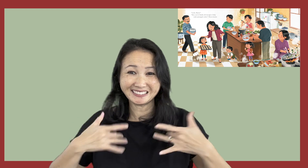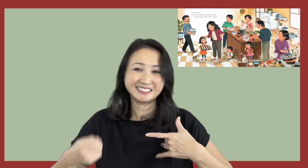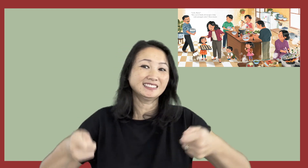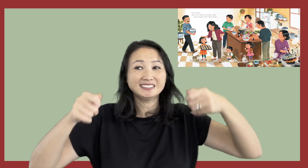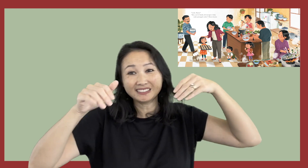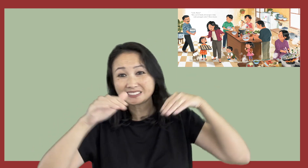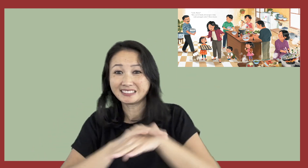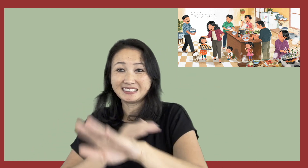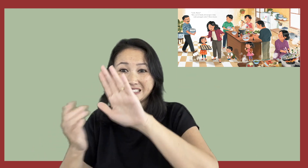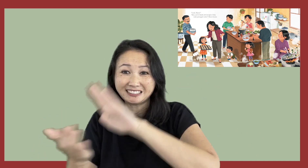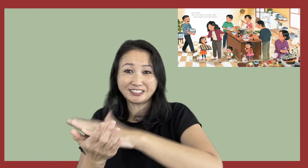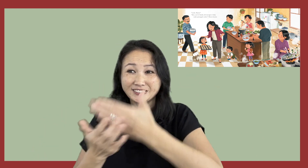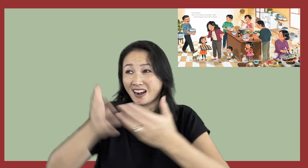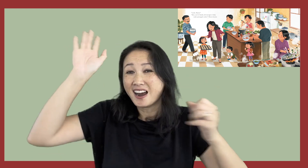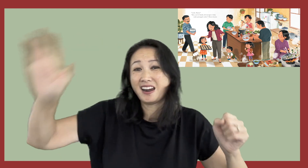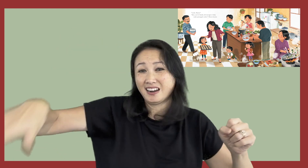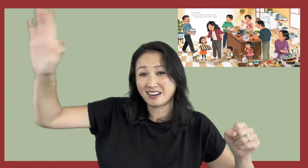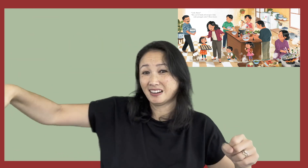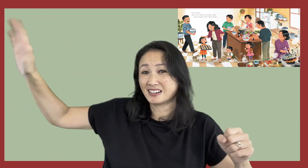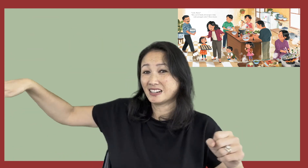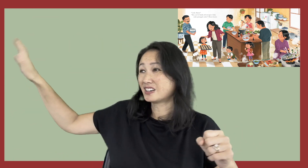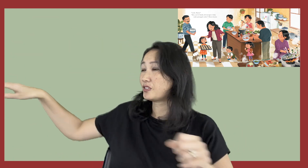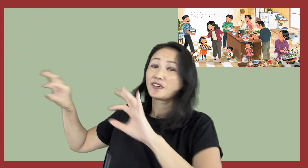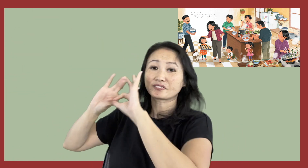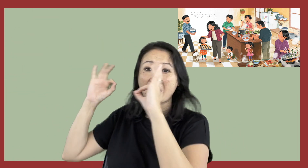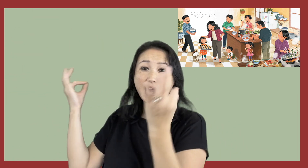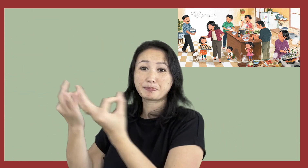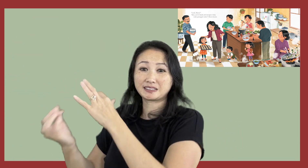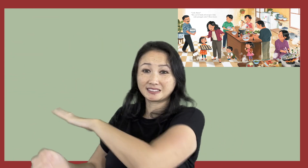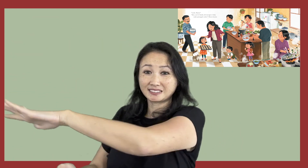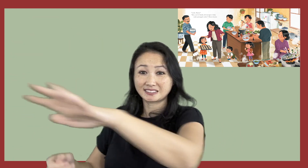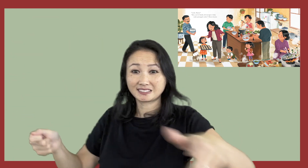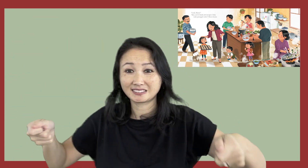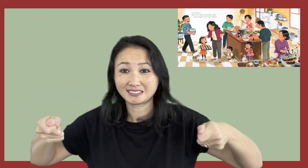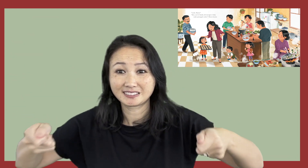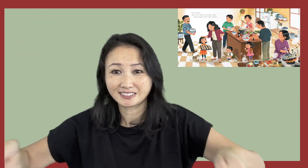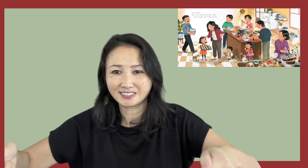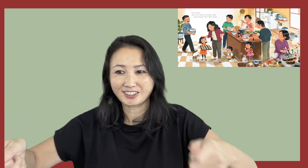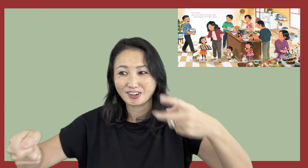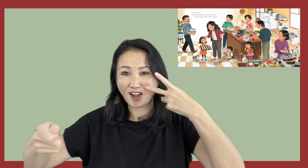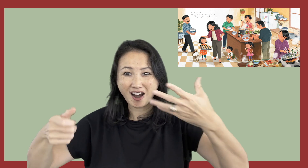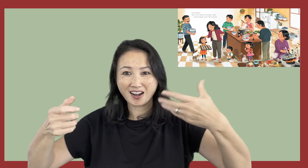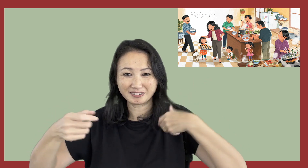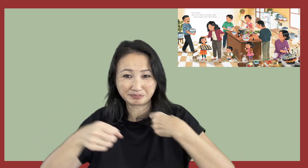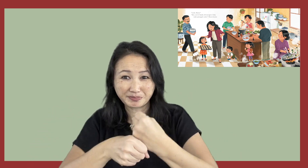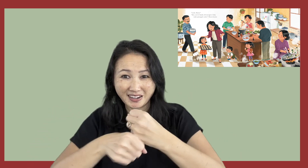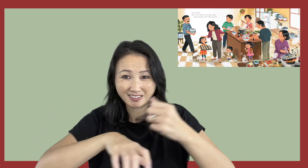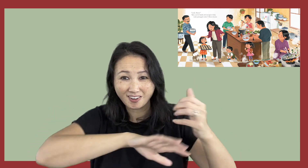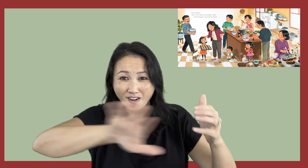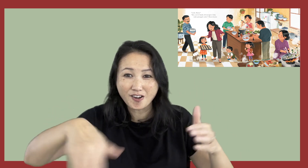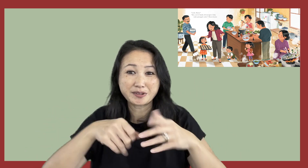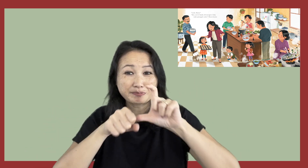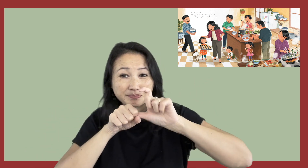Ren, all excited, entered the kitchen with her dessert, ready to be baked.